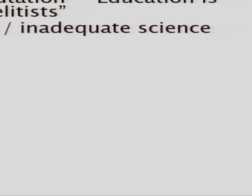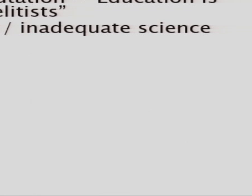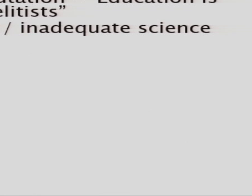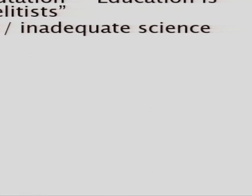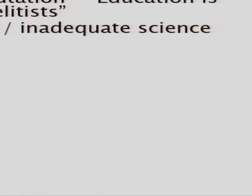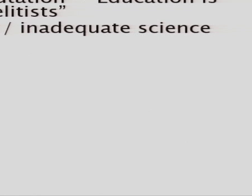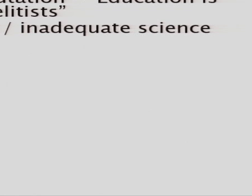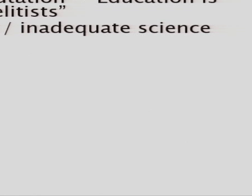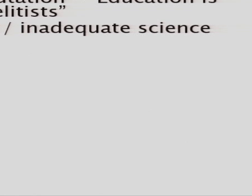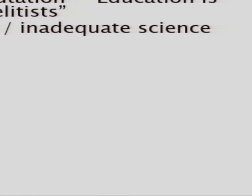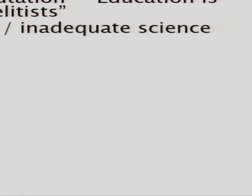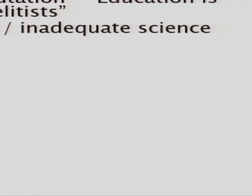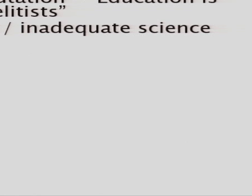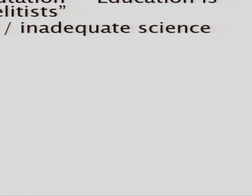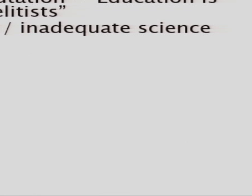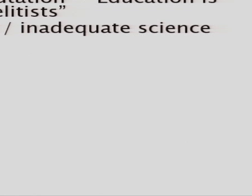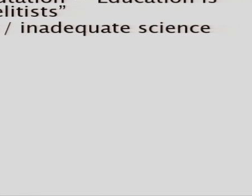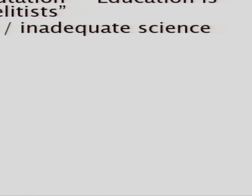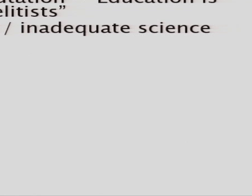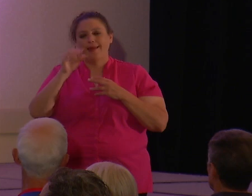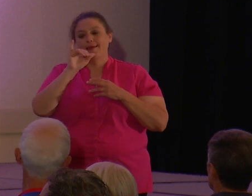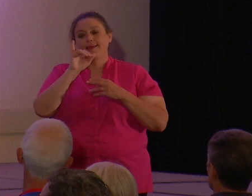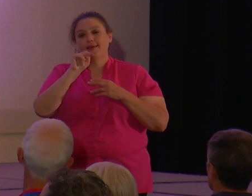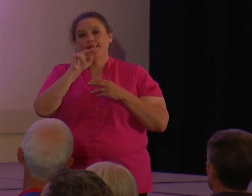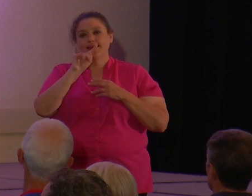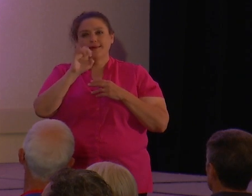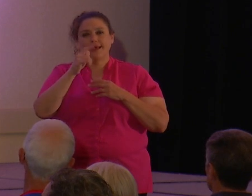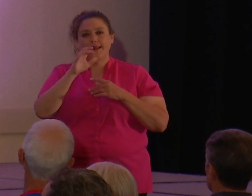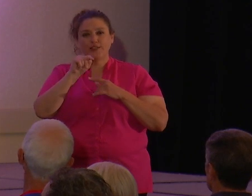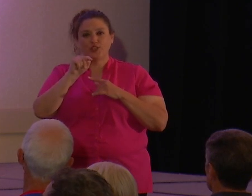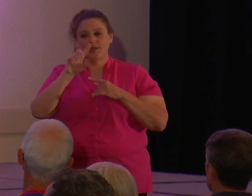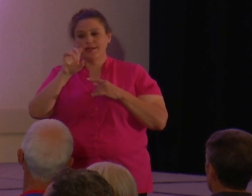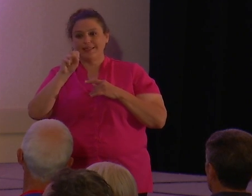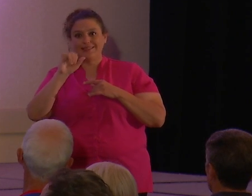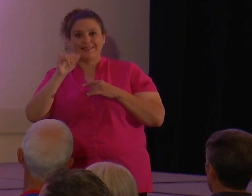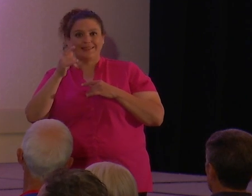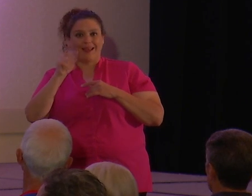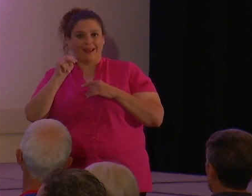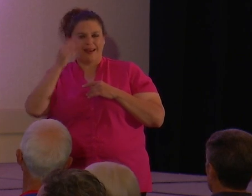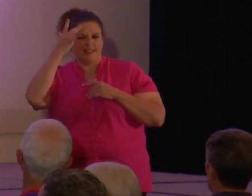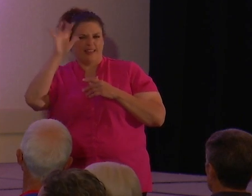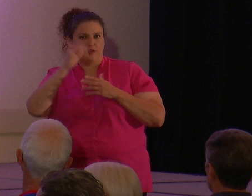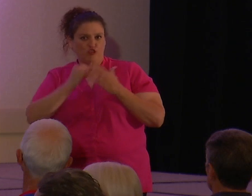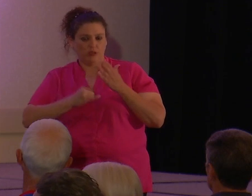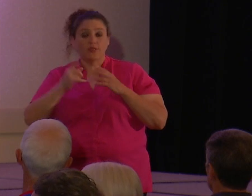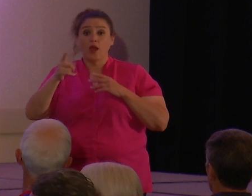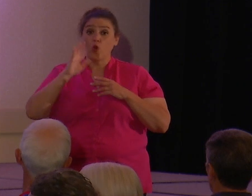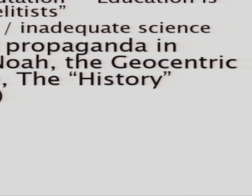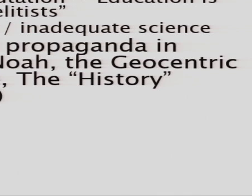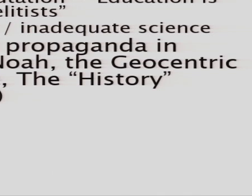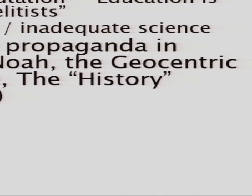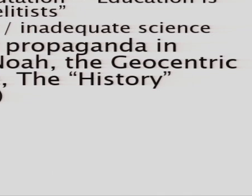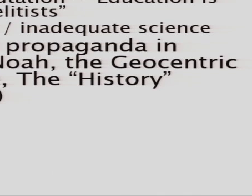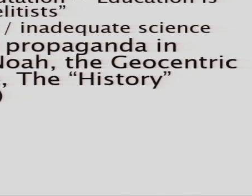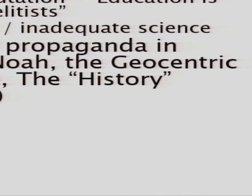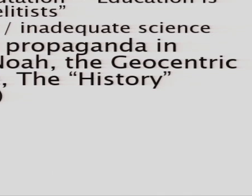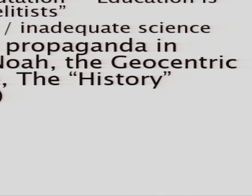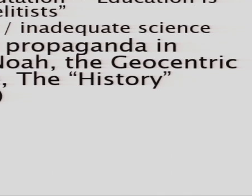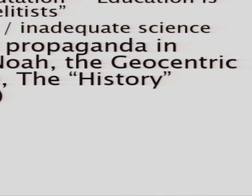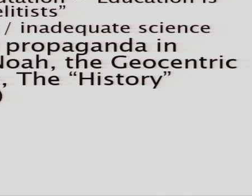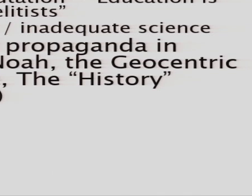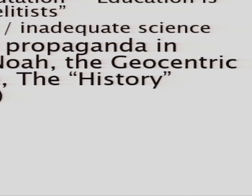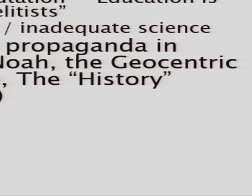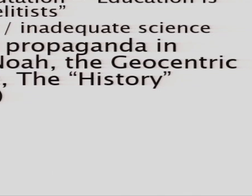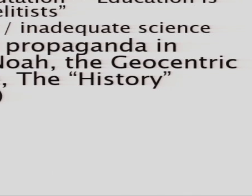geocentrism and intelligent design. What idiocy is that? We're going to fight that tooth and nail. Lies, propaganda, and in the